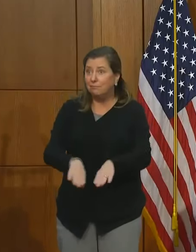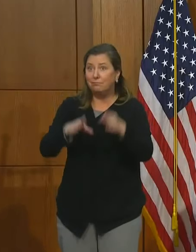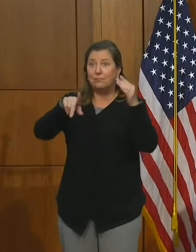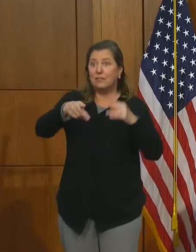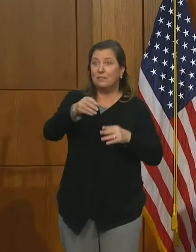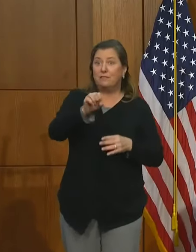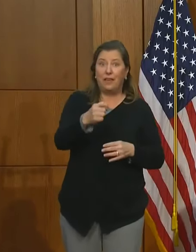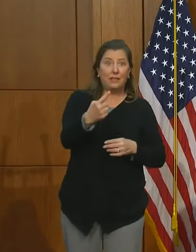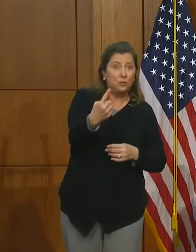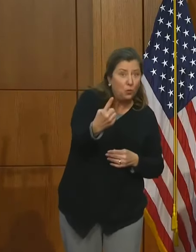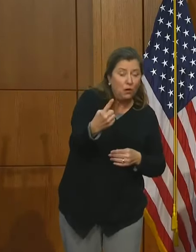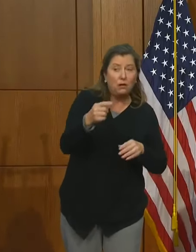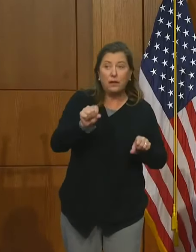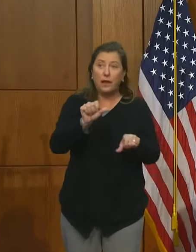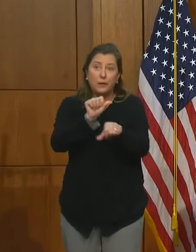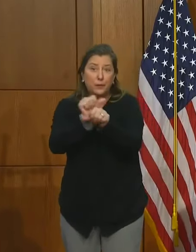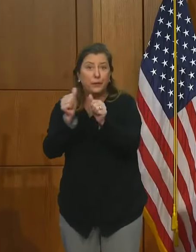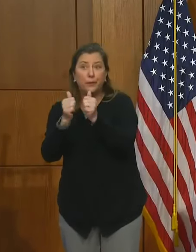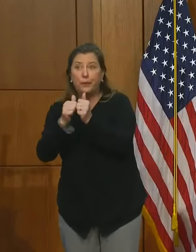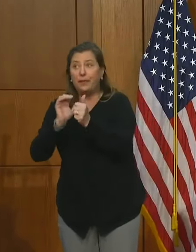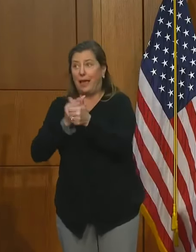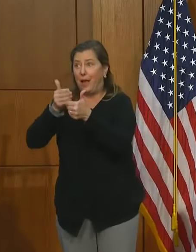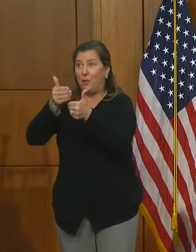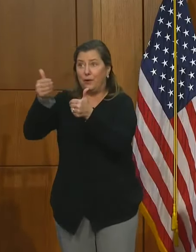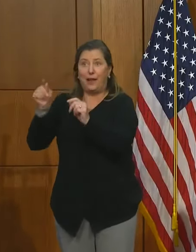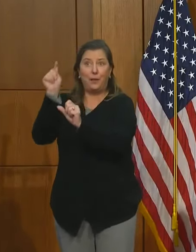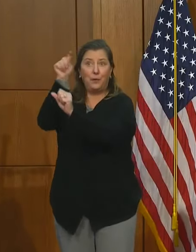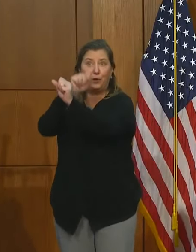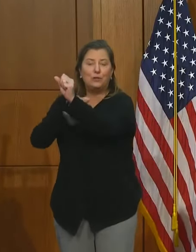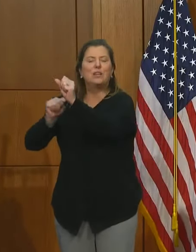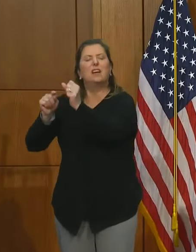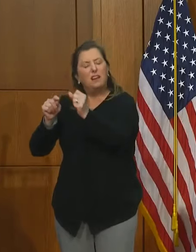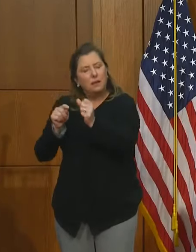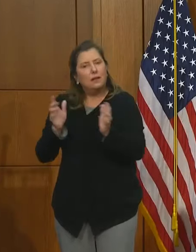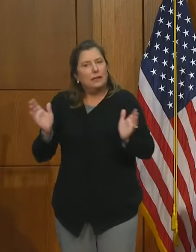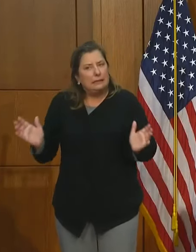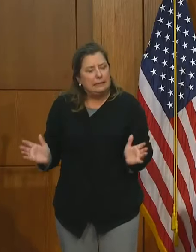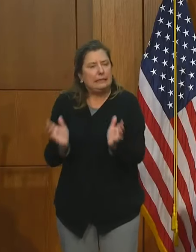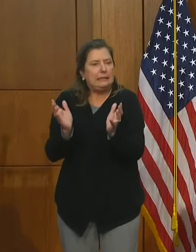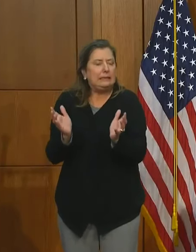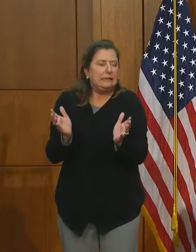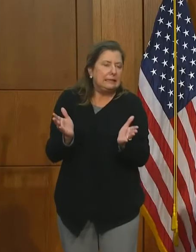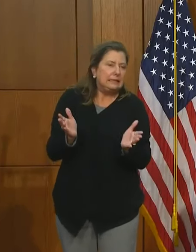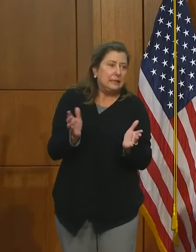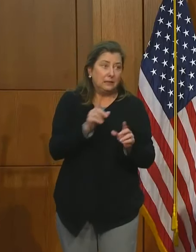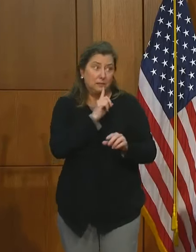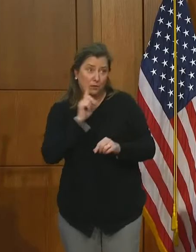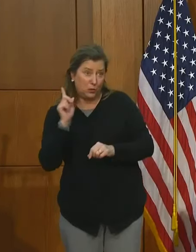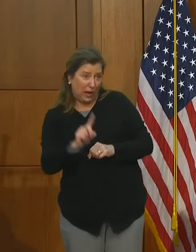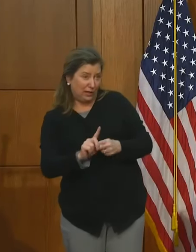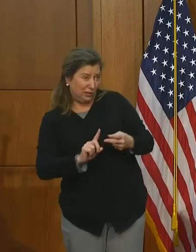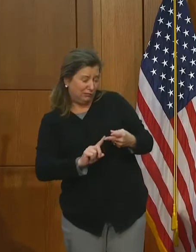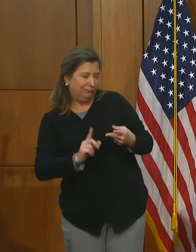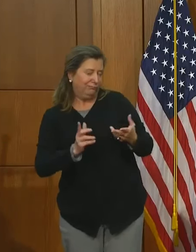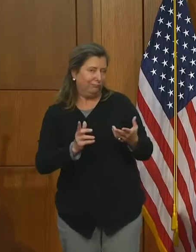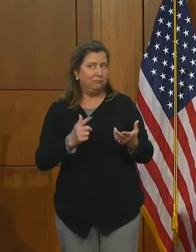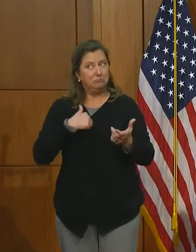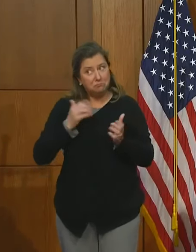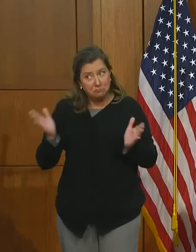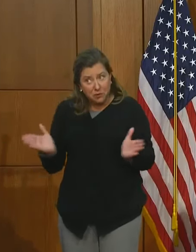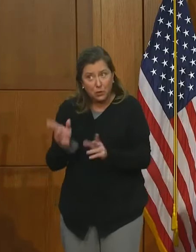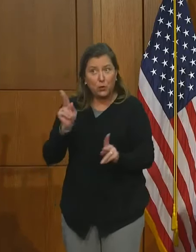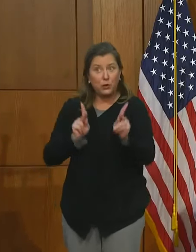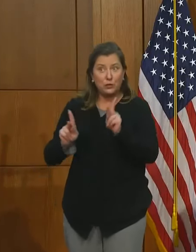phase one, was the ability to work with our neighbors. But I would certainly, I mean, just answer to your question, I would